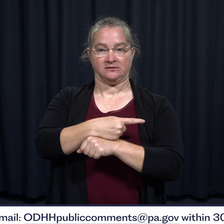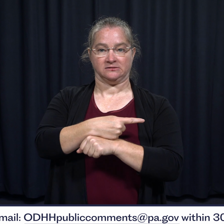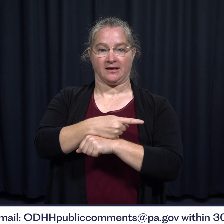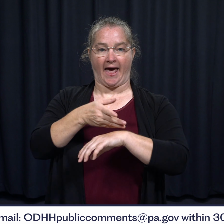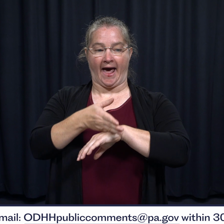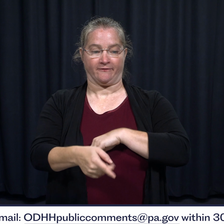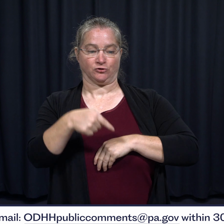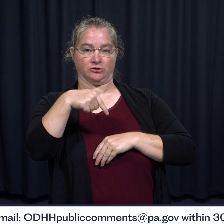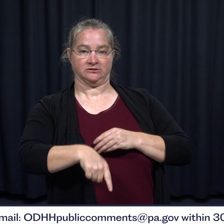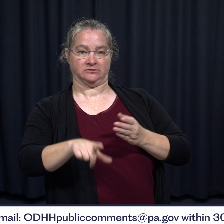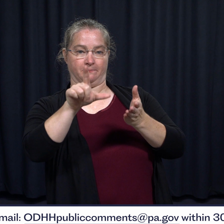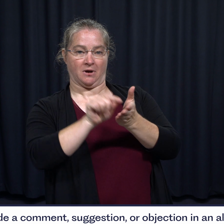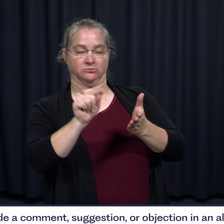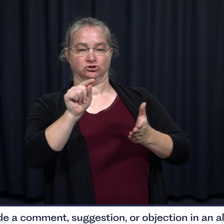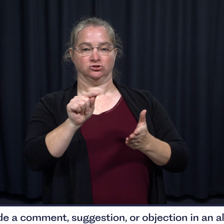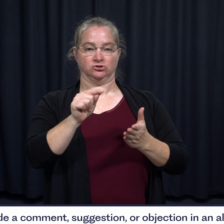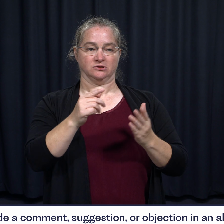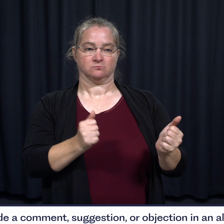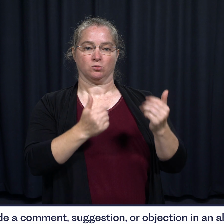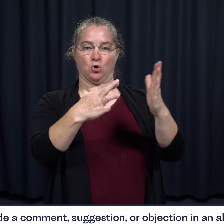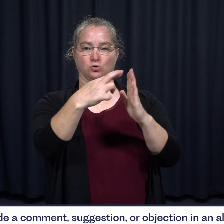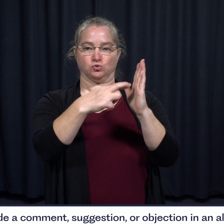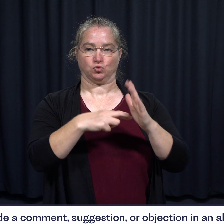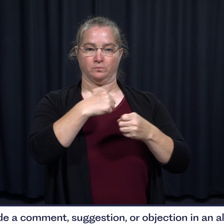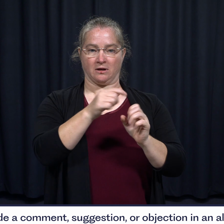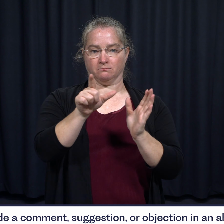Pennsylvania Bulletin. If you wish to provide a comment,